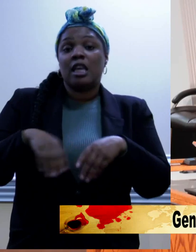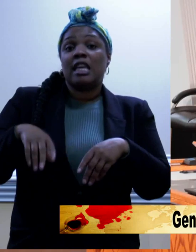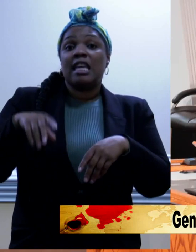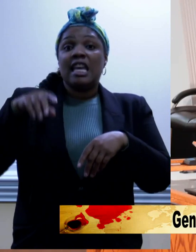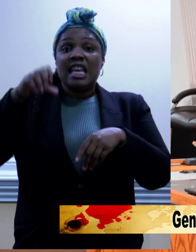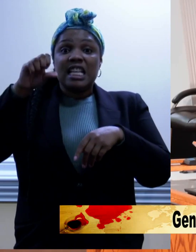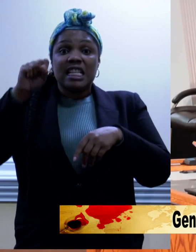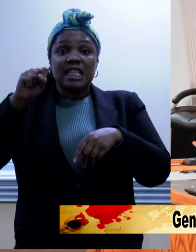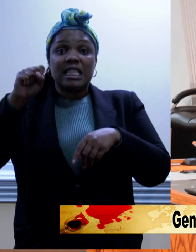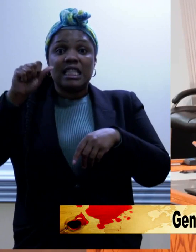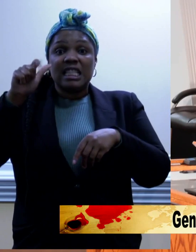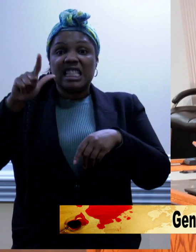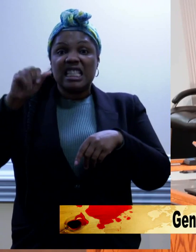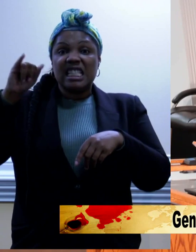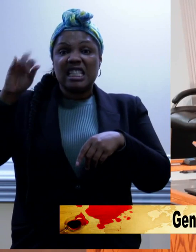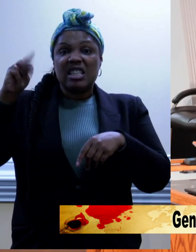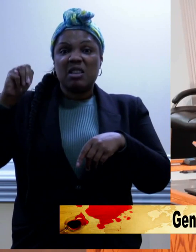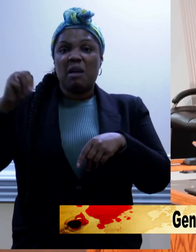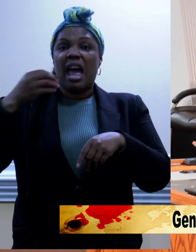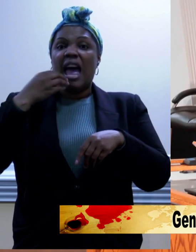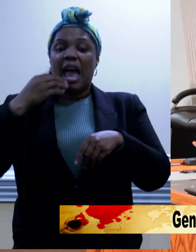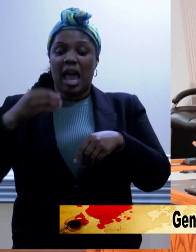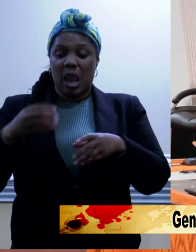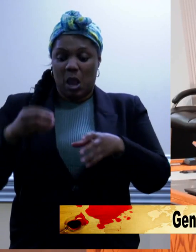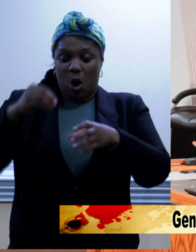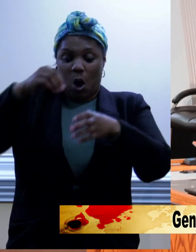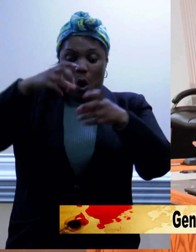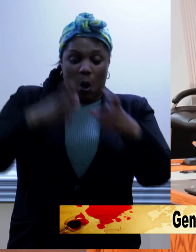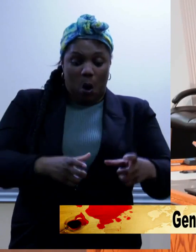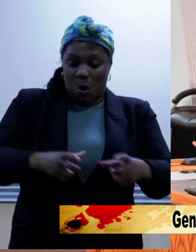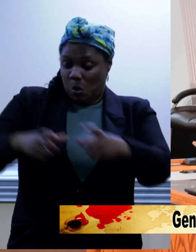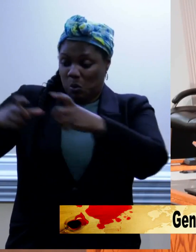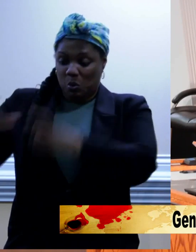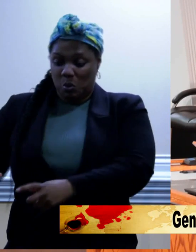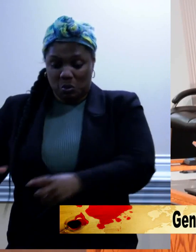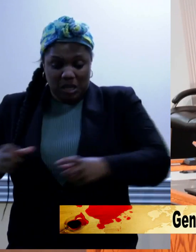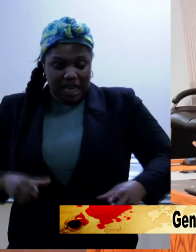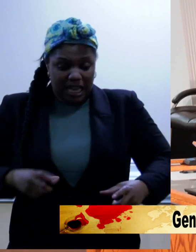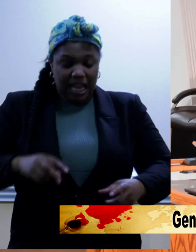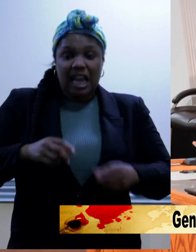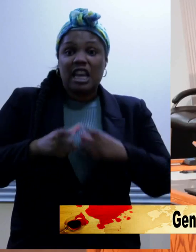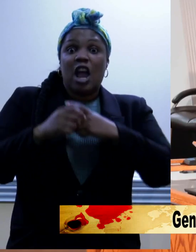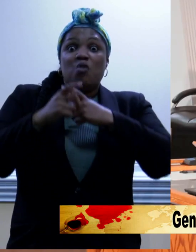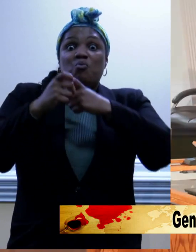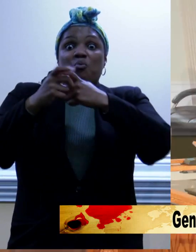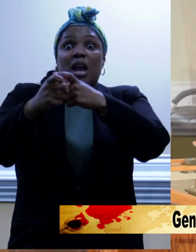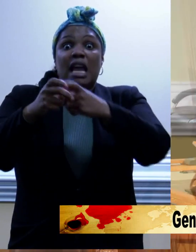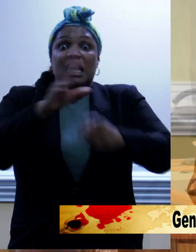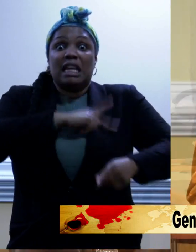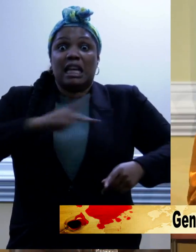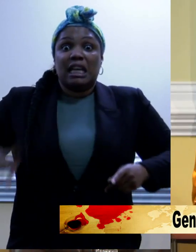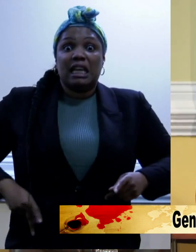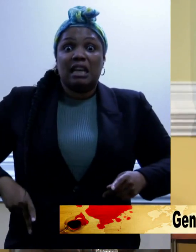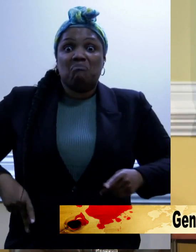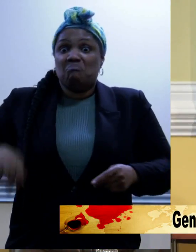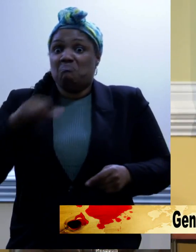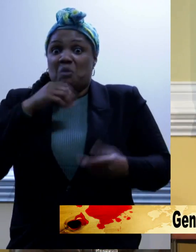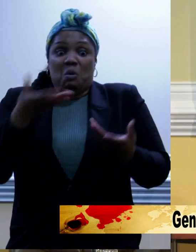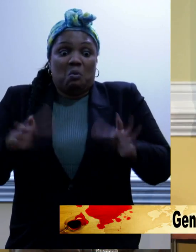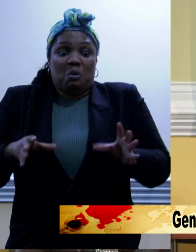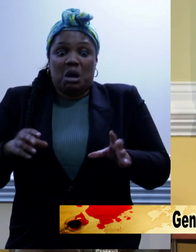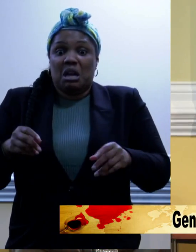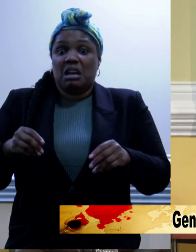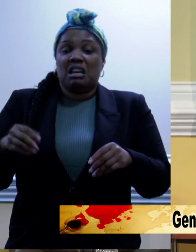of slime pits. And the kings of Sodom and Gomorrah fled and failed there. I guess they didn't want to deal with slime pits. You know how that